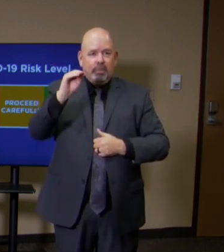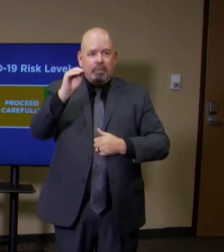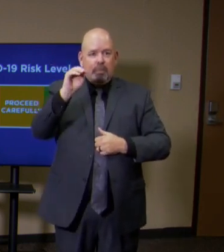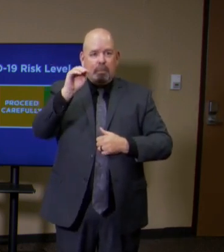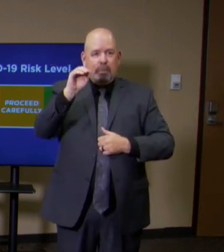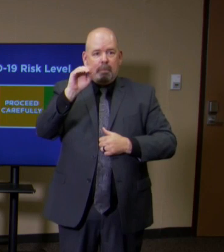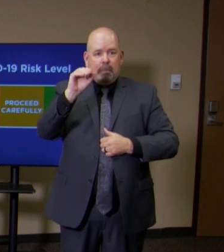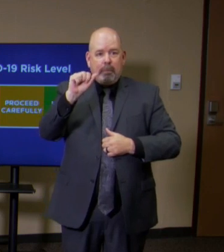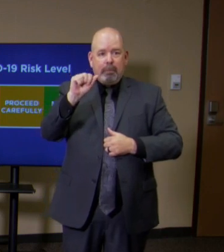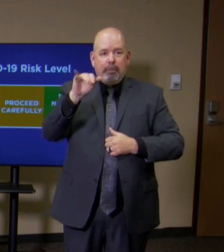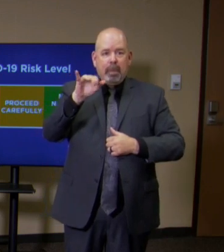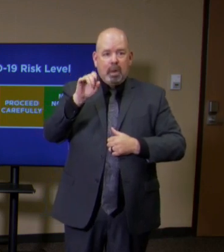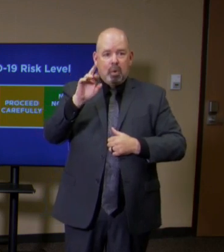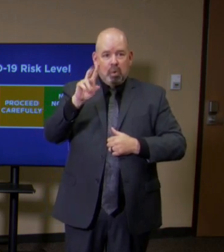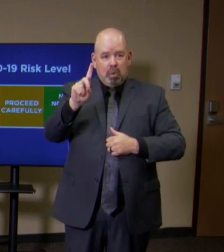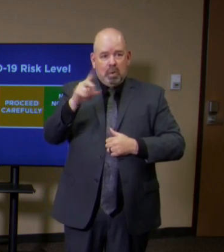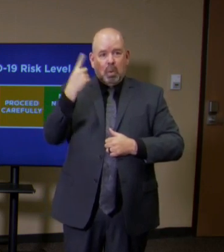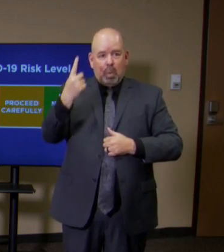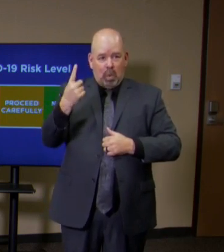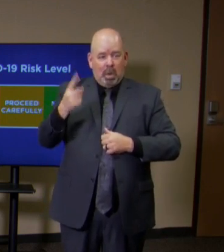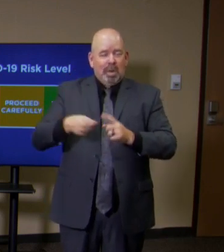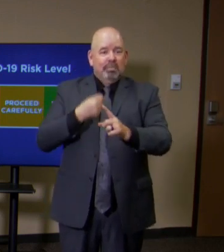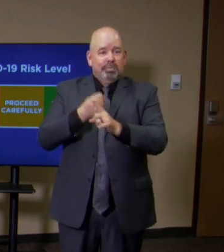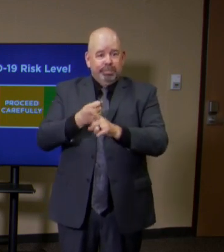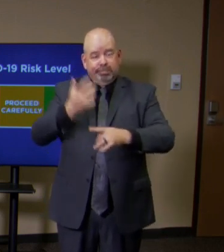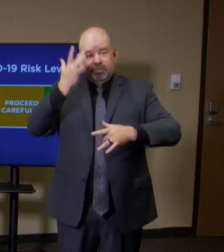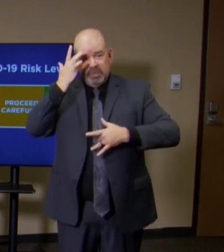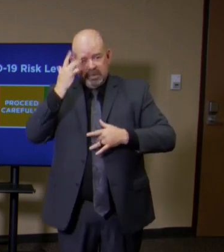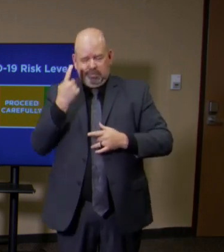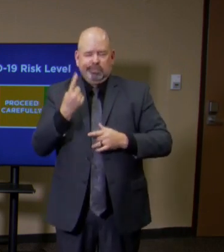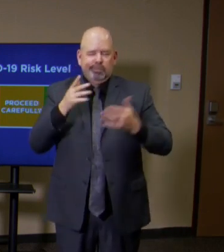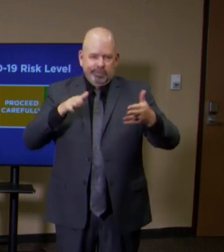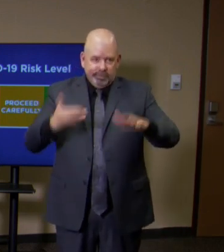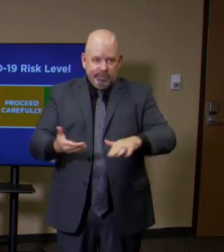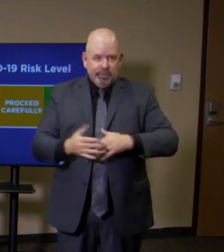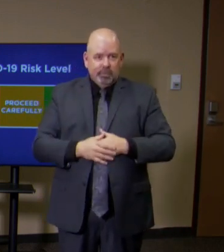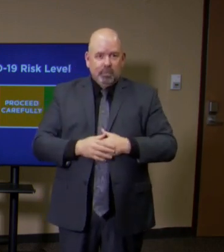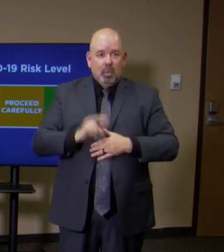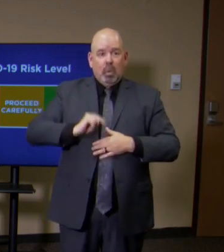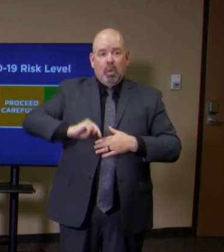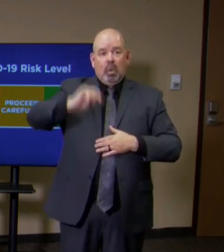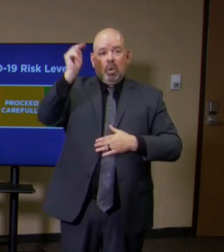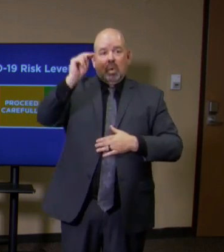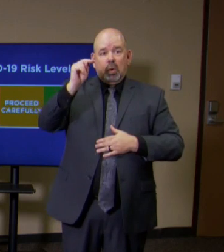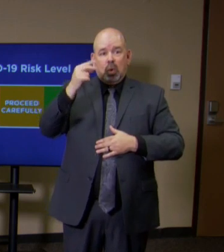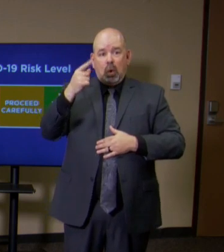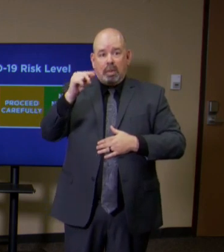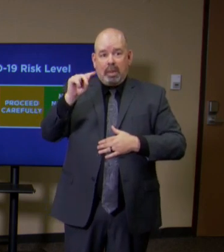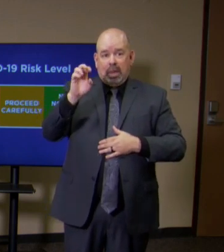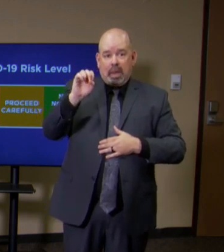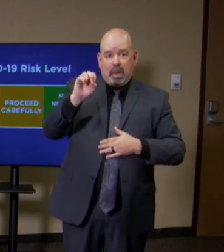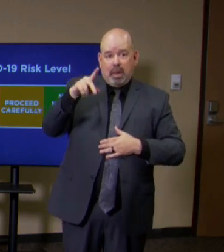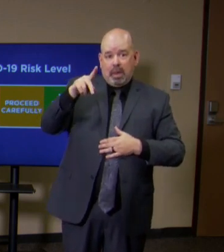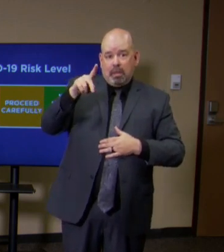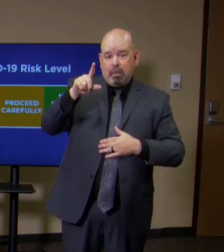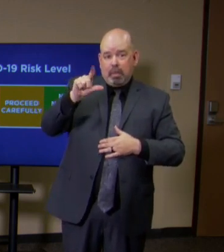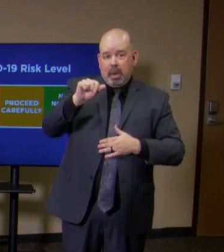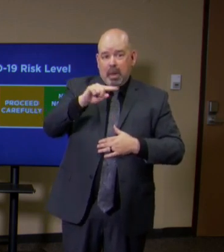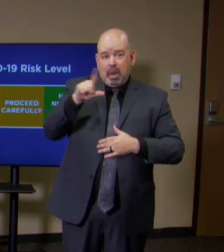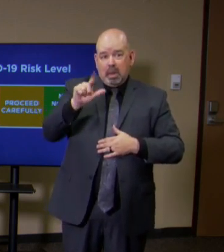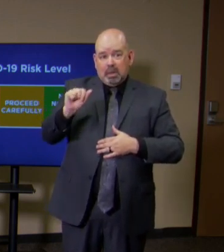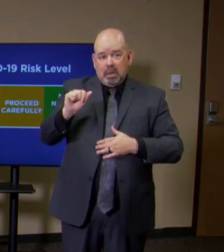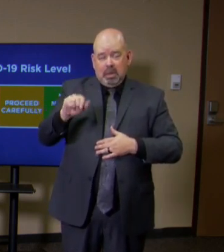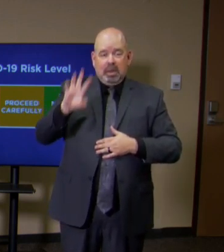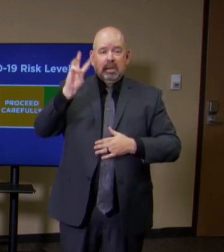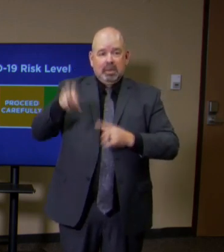residents or staff and 1 death. Northgate Plaza Nursing and Rehab has 6 residents or staff and 0